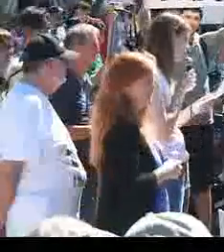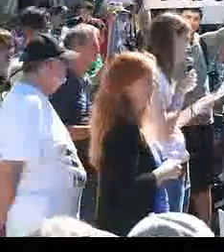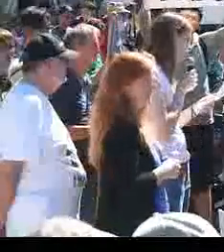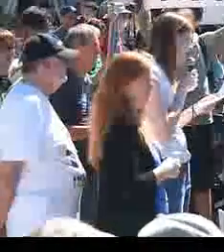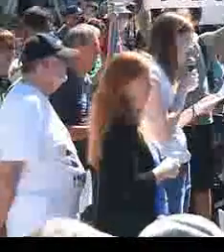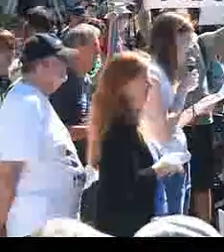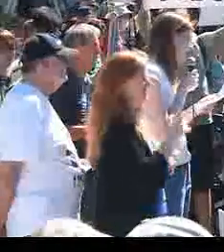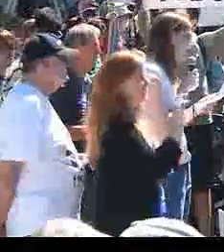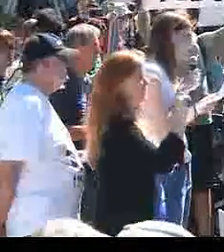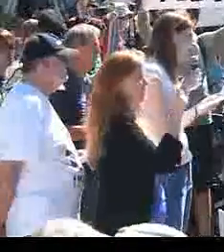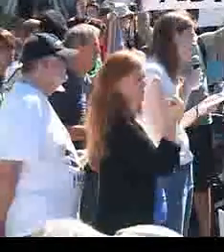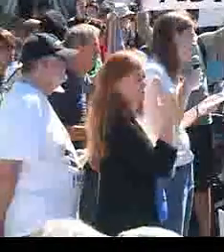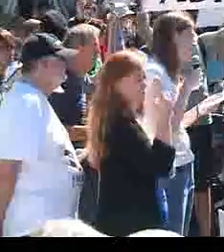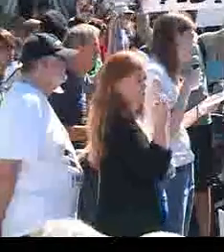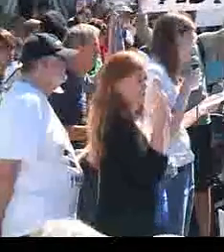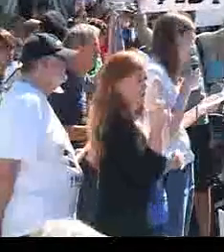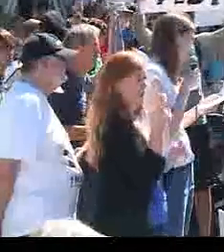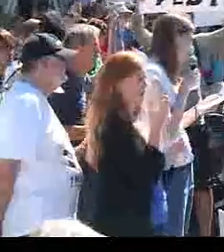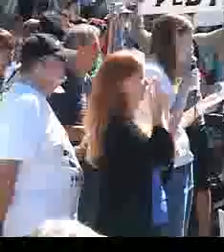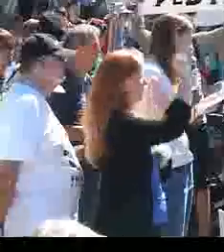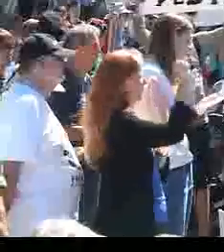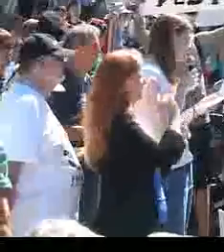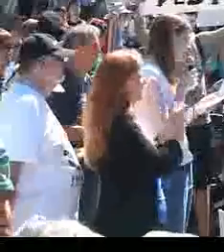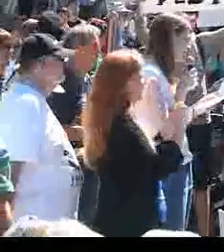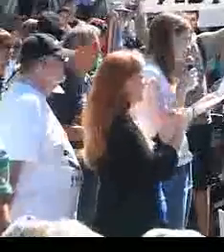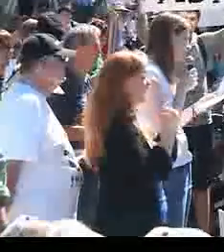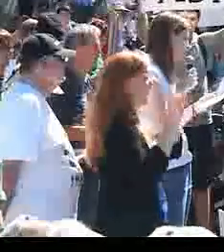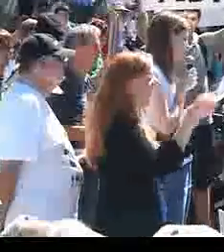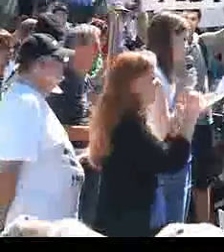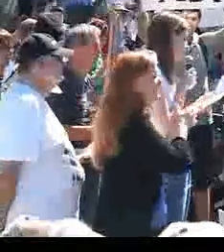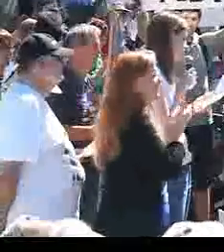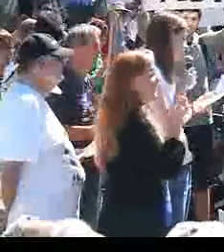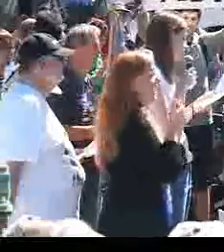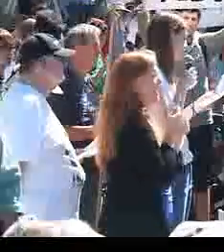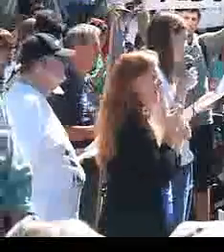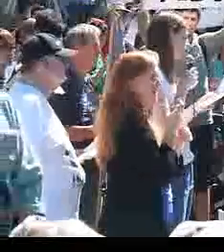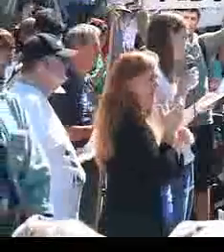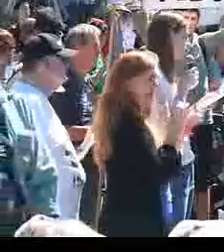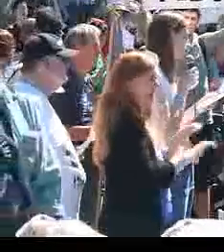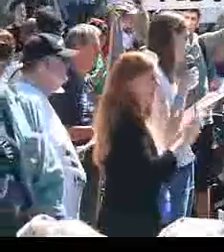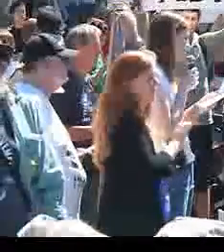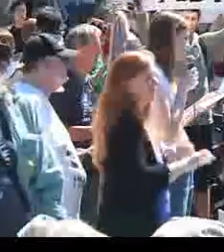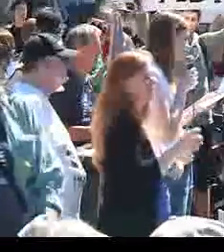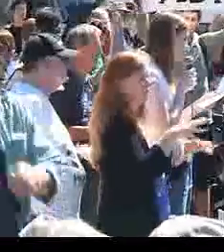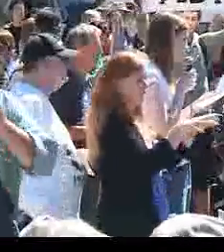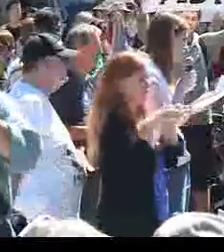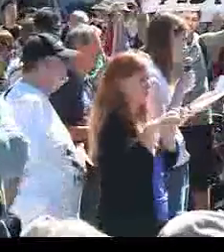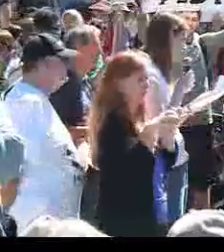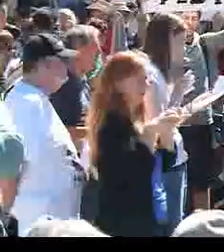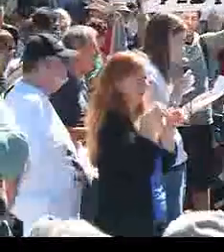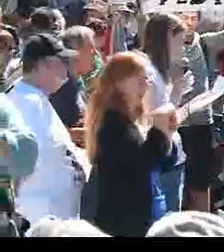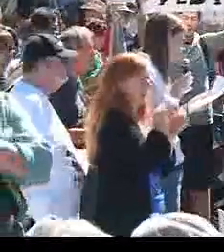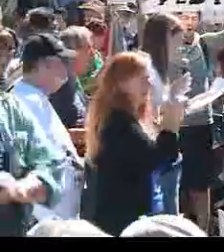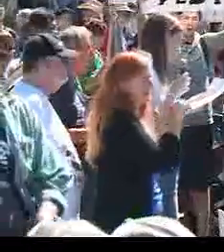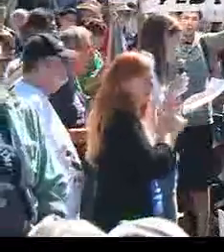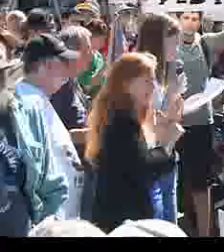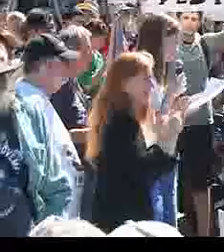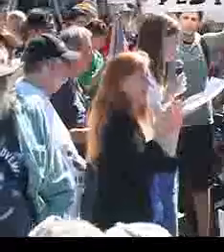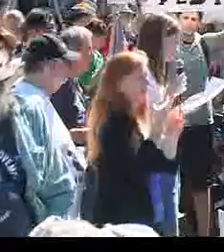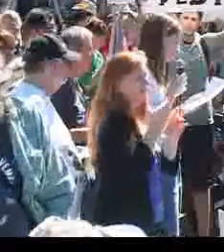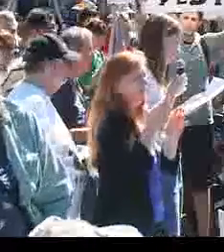And in 2012, strikes and other collective actions helped win a freeze on in-state tuition hikes.